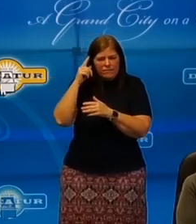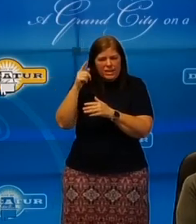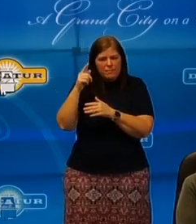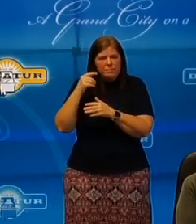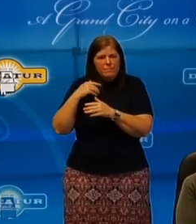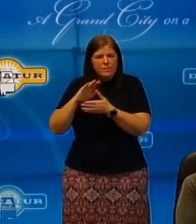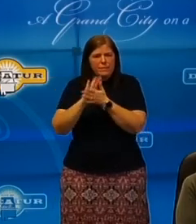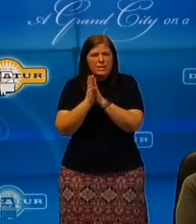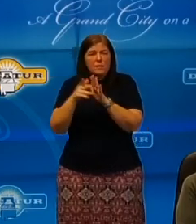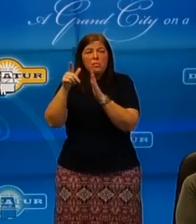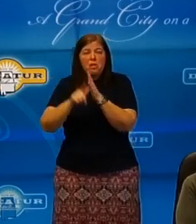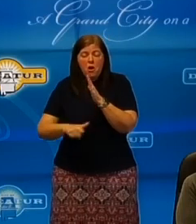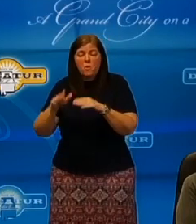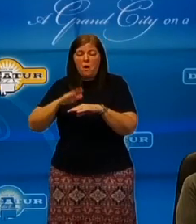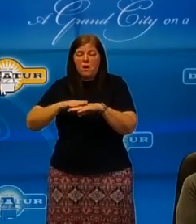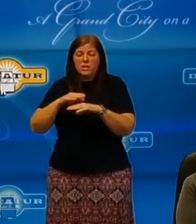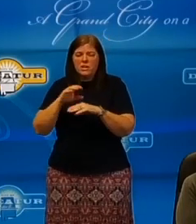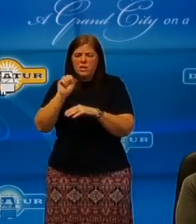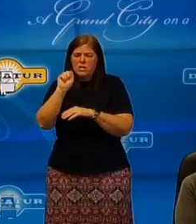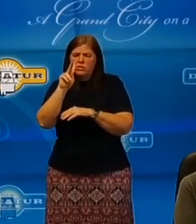that part of the surge plan?